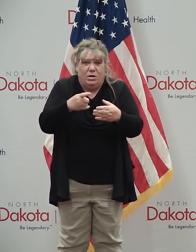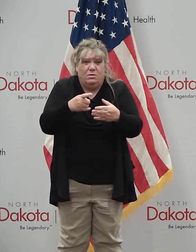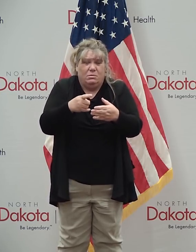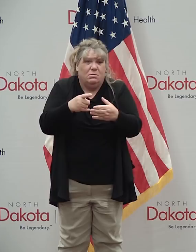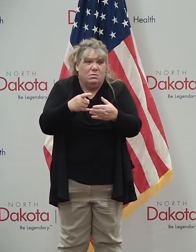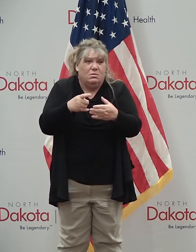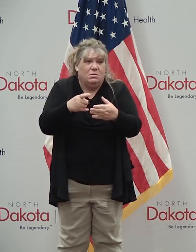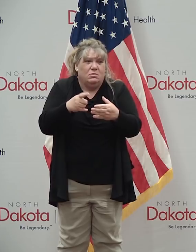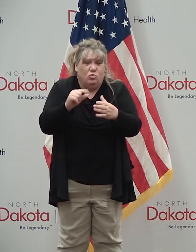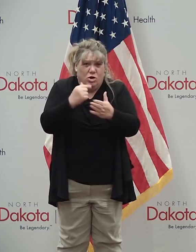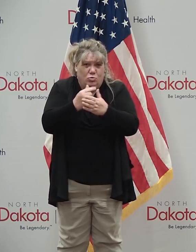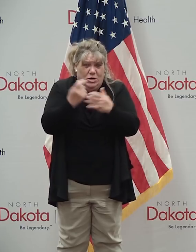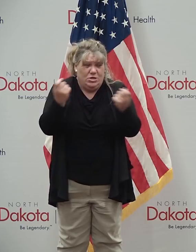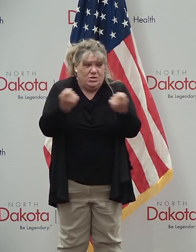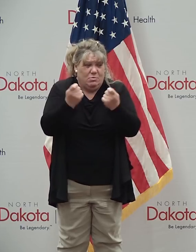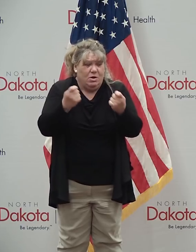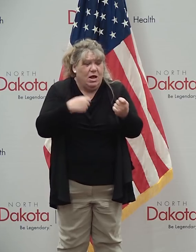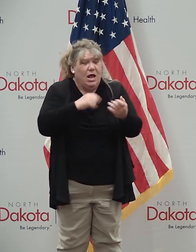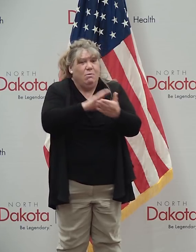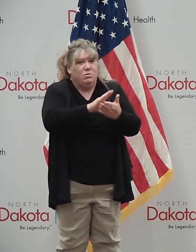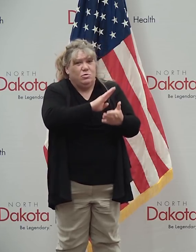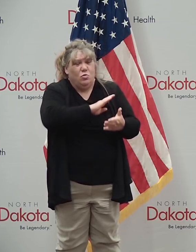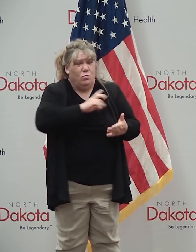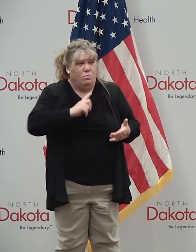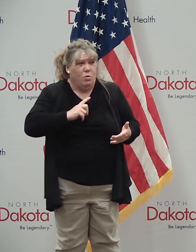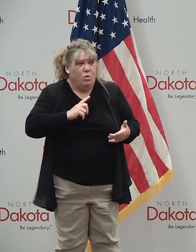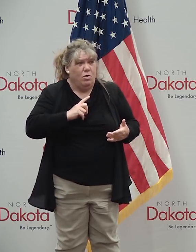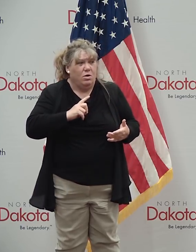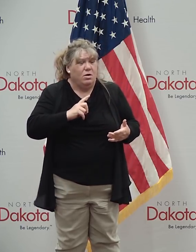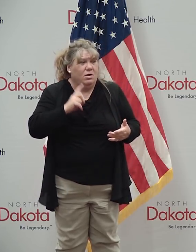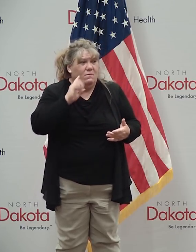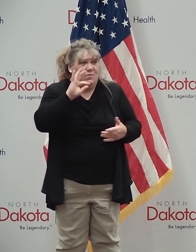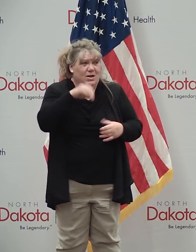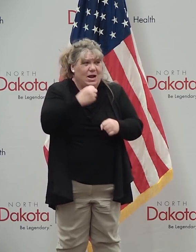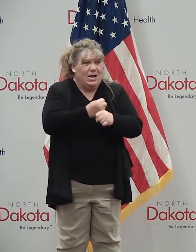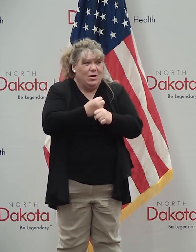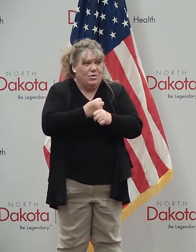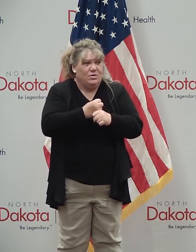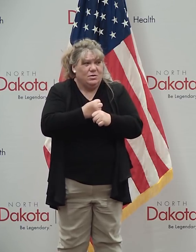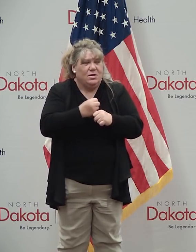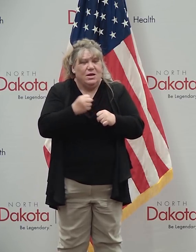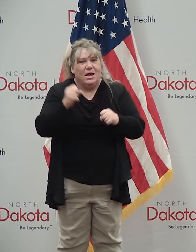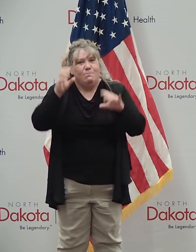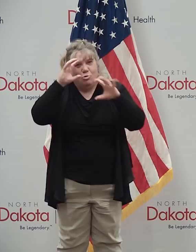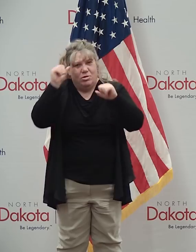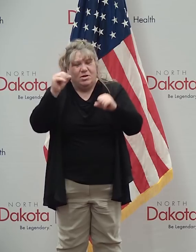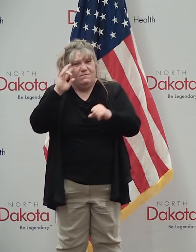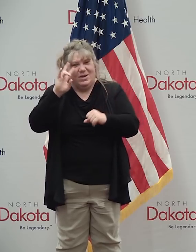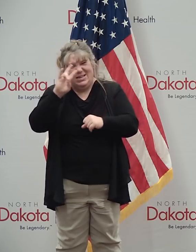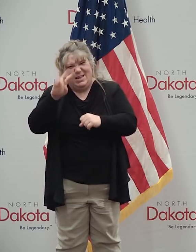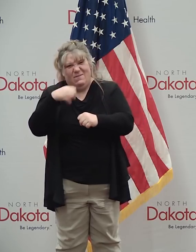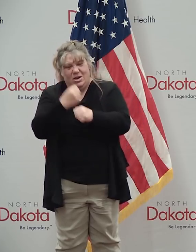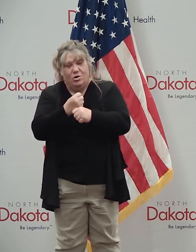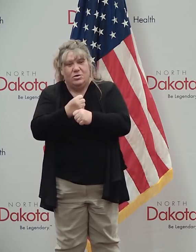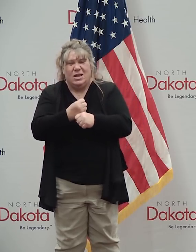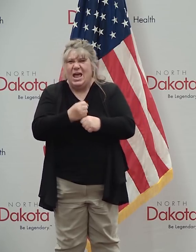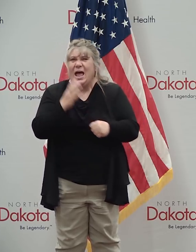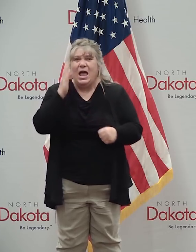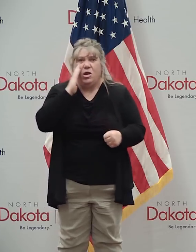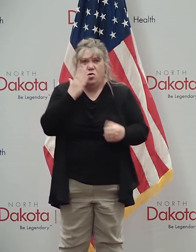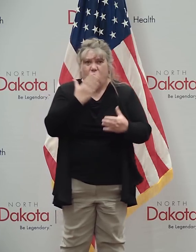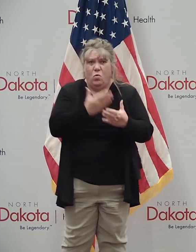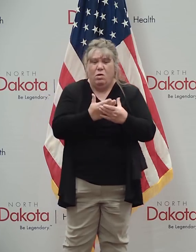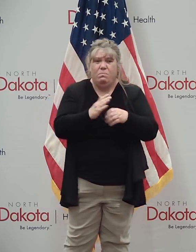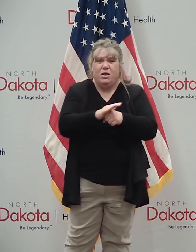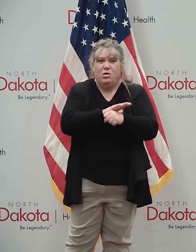member for 9 years and a president of Mandan School Board for 7 of those 9 years. I know very well how the pressure of being that